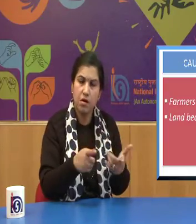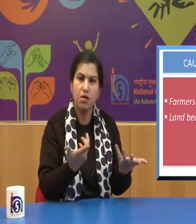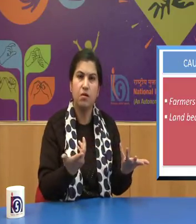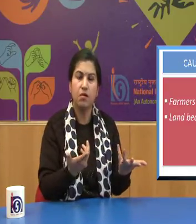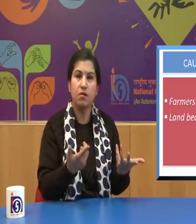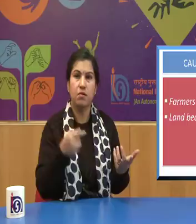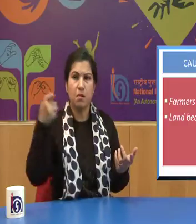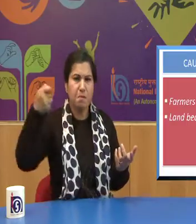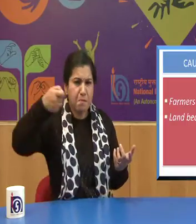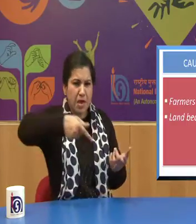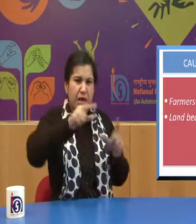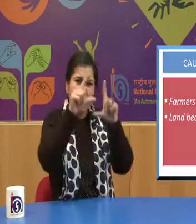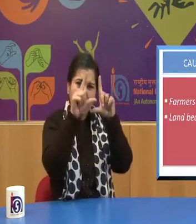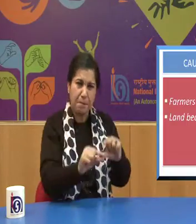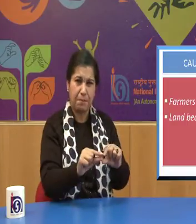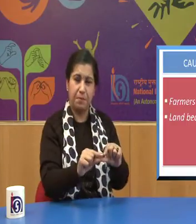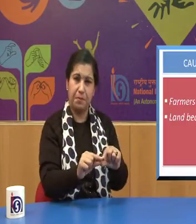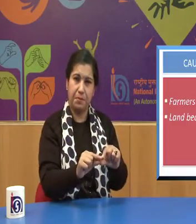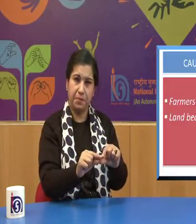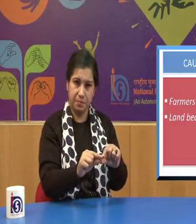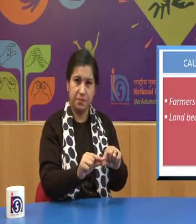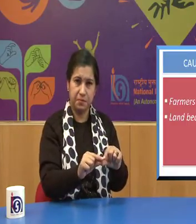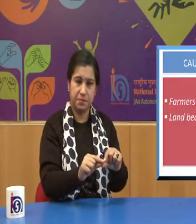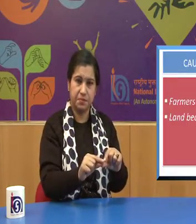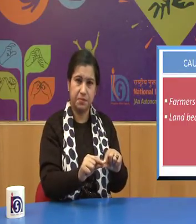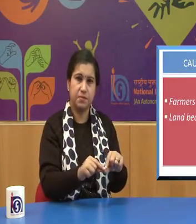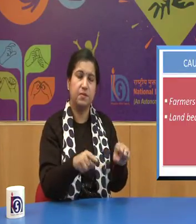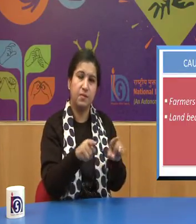farmers were paid very low prices for growing indigo.